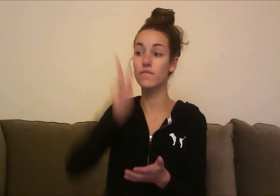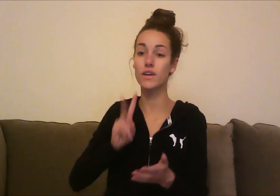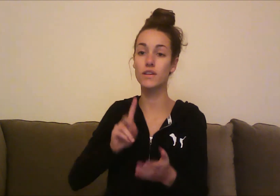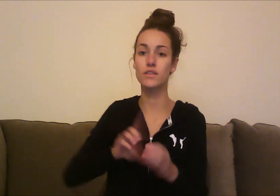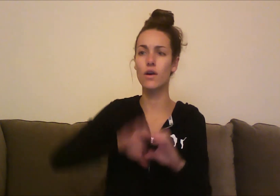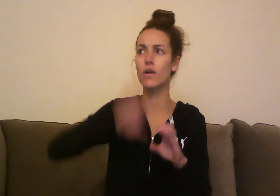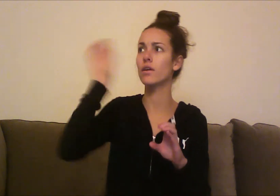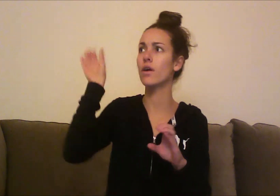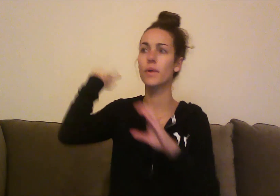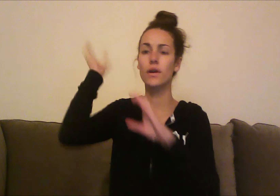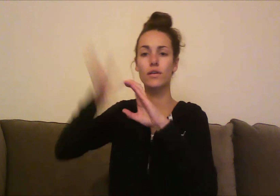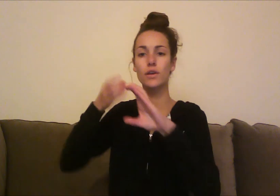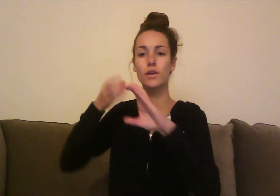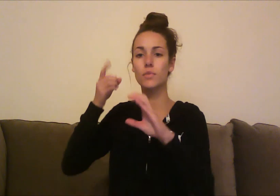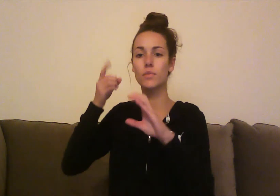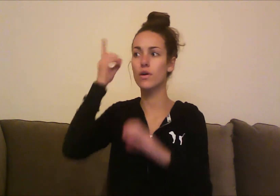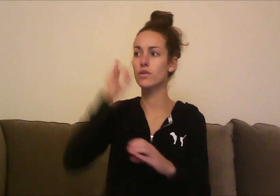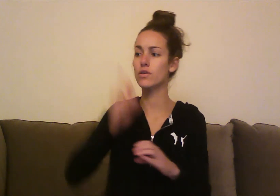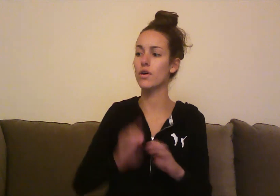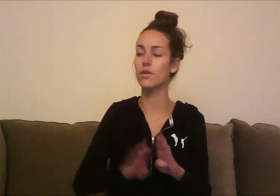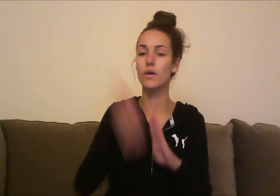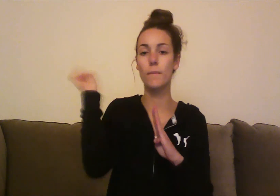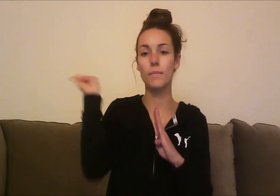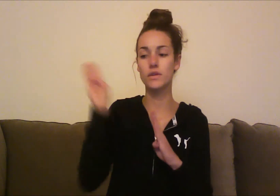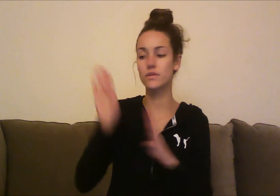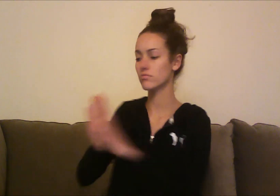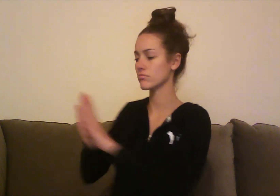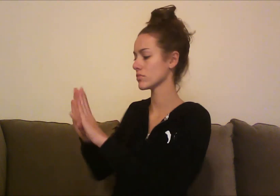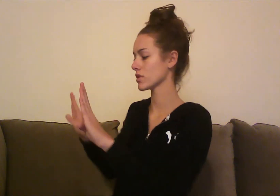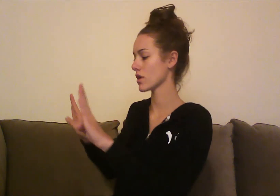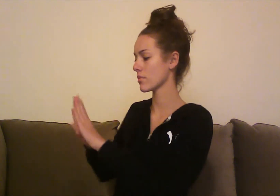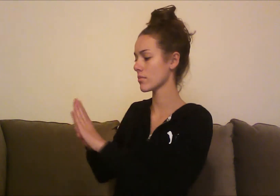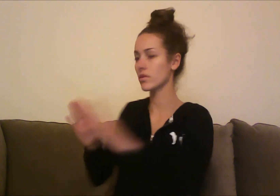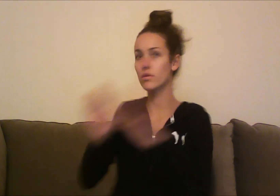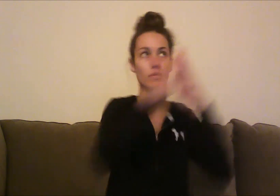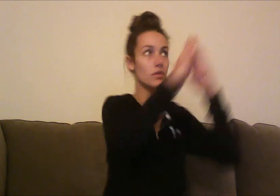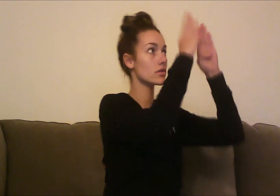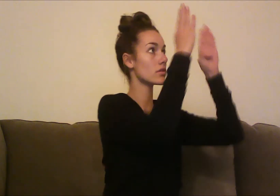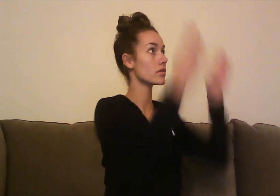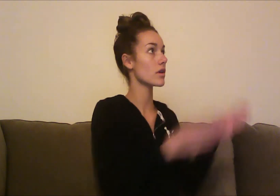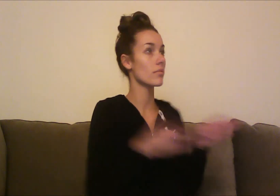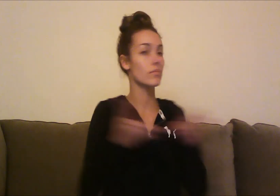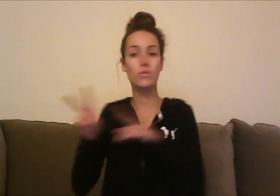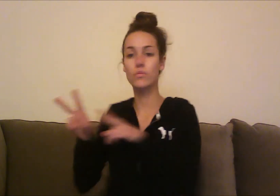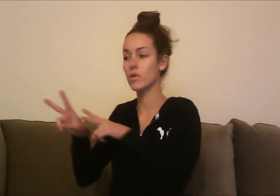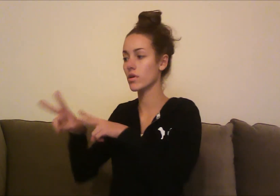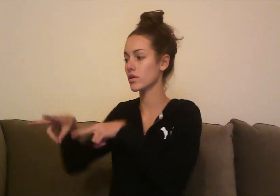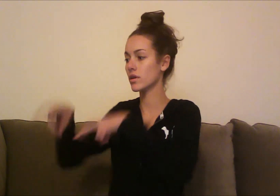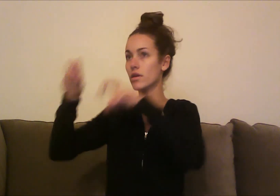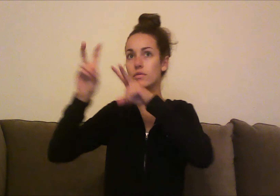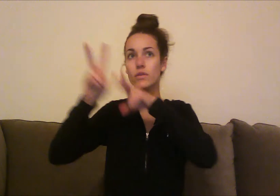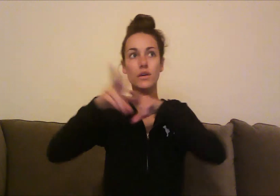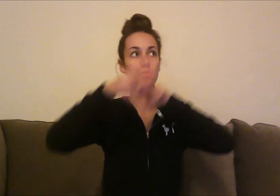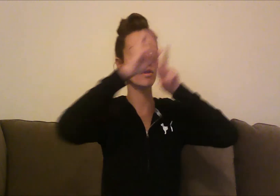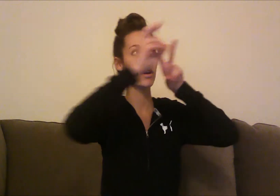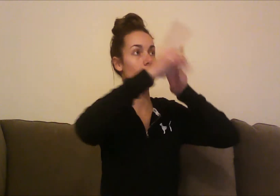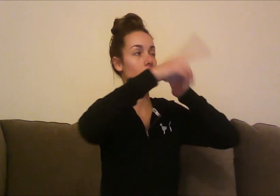Vixen, on Comet, on Cupid, on Donner and Blitzen, to the top of the porch, to the top of the wall. Now dash away, dash